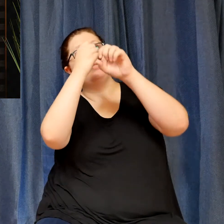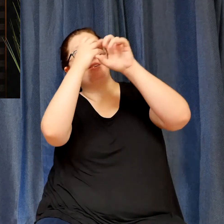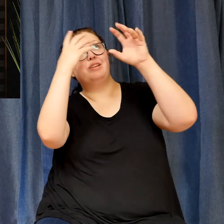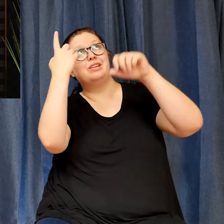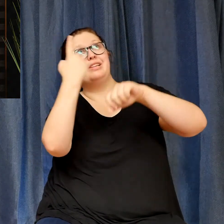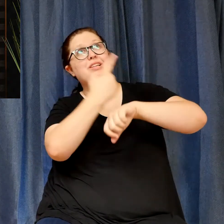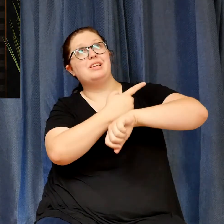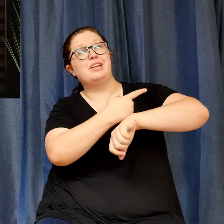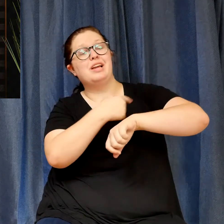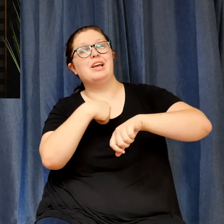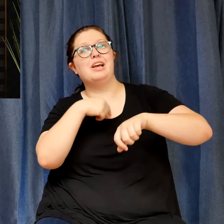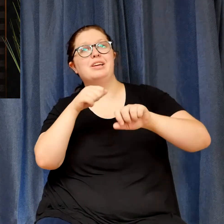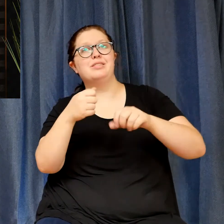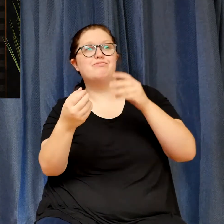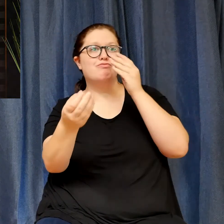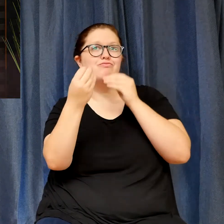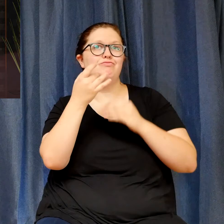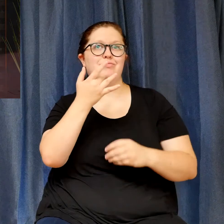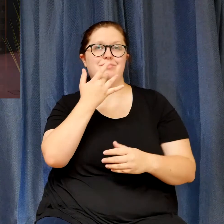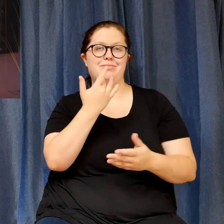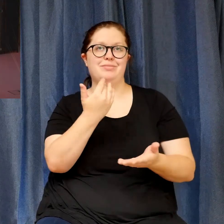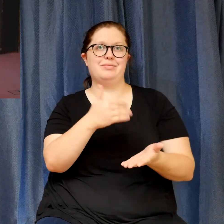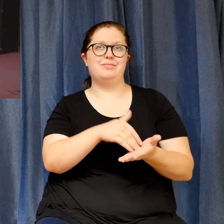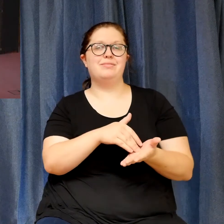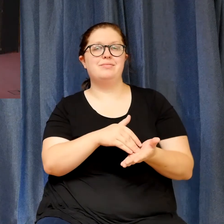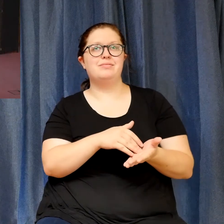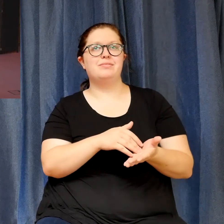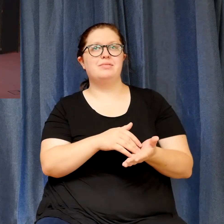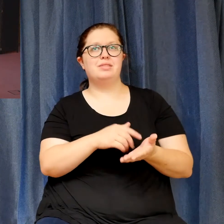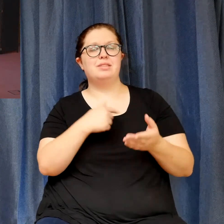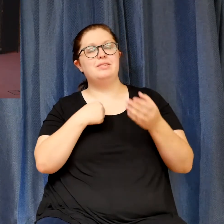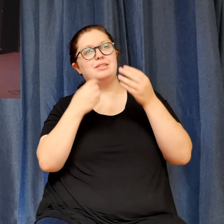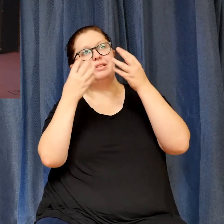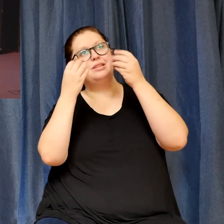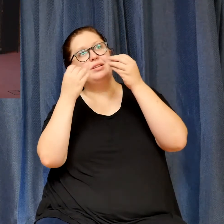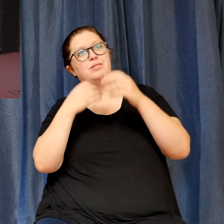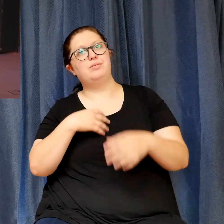taste again, but I would think about my 2 grandchildren.